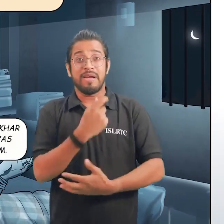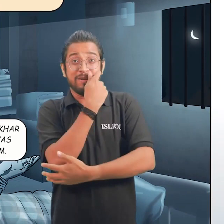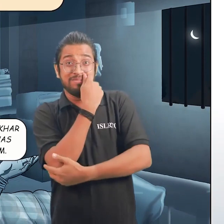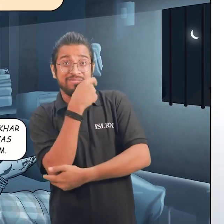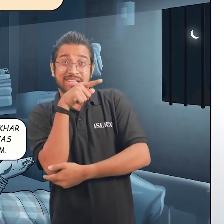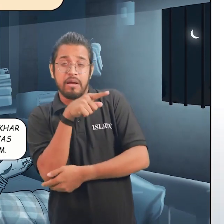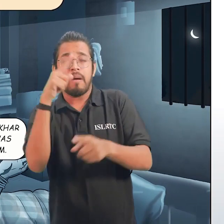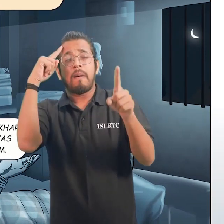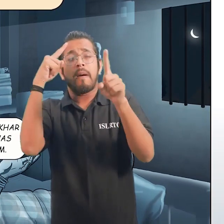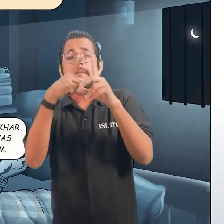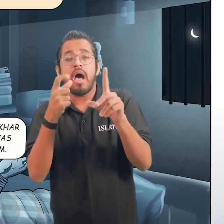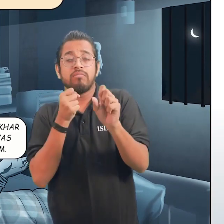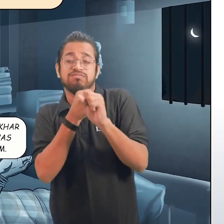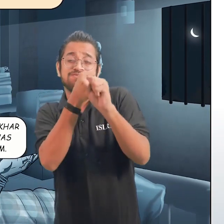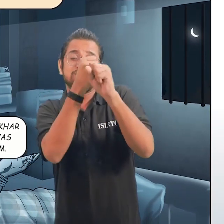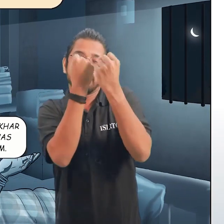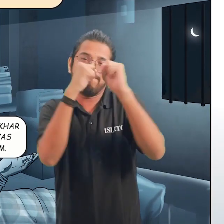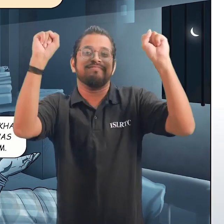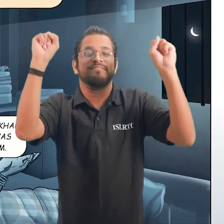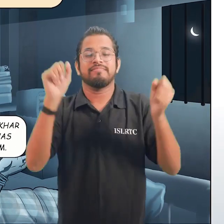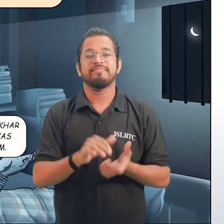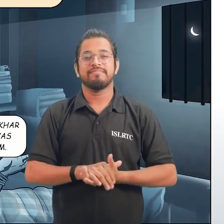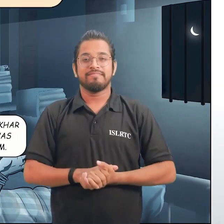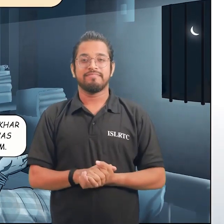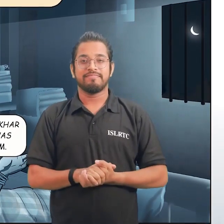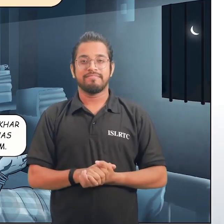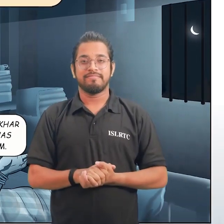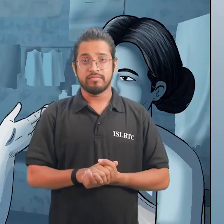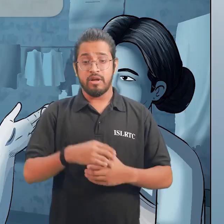For Chandrasekhar Azad, freedom was the ultimate aim.